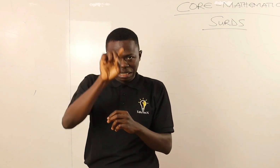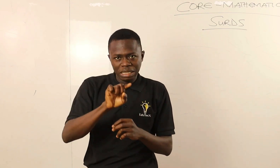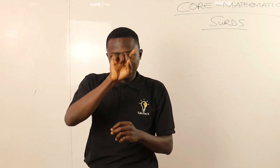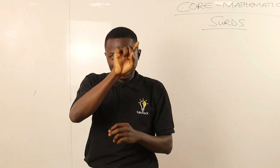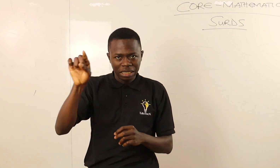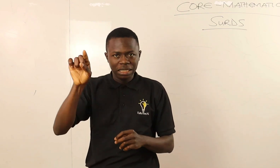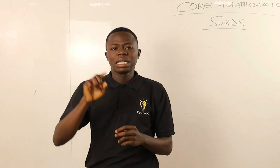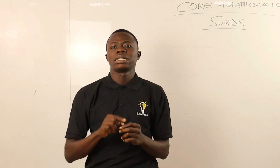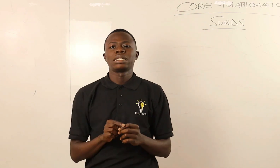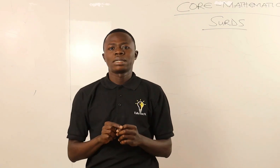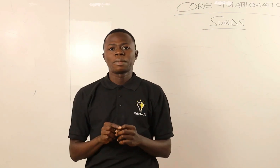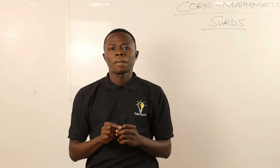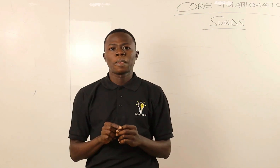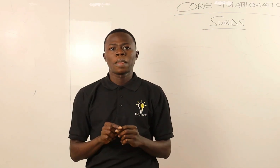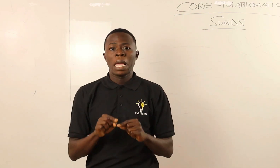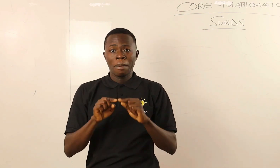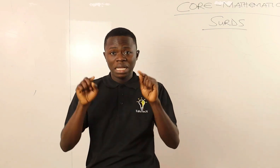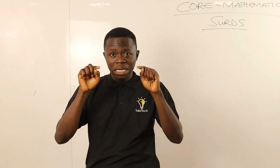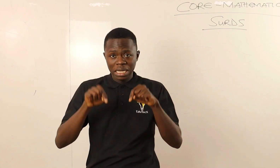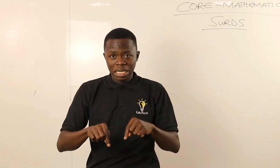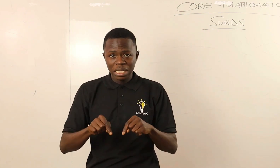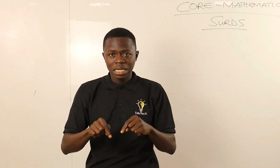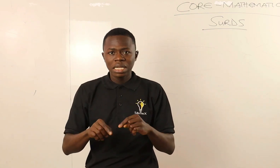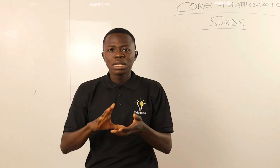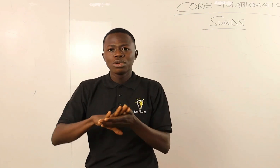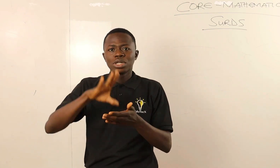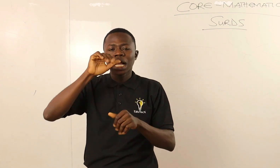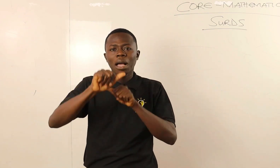particular instance, we are going to talk about sets